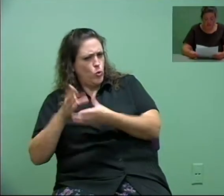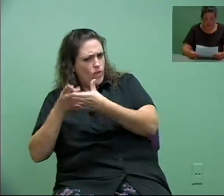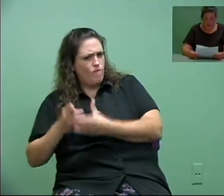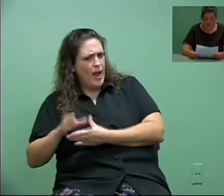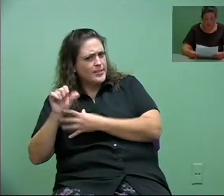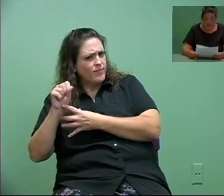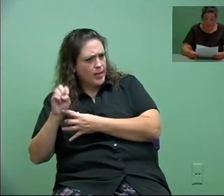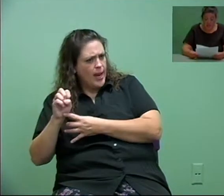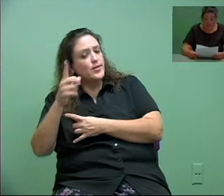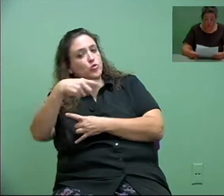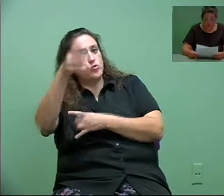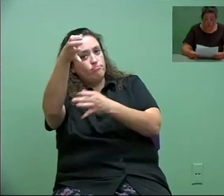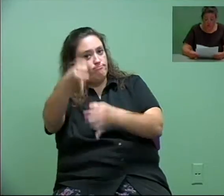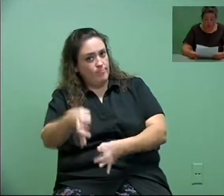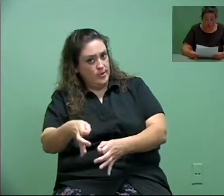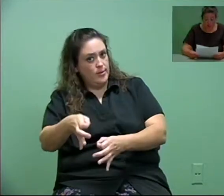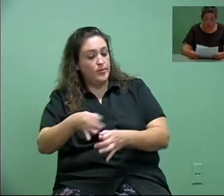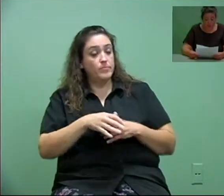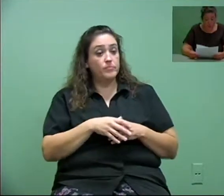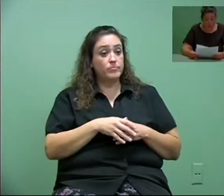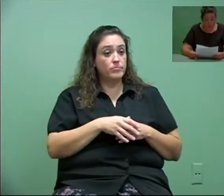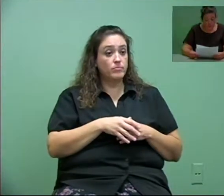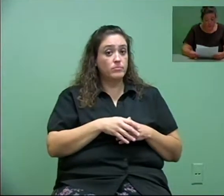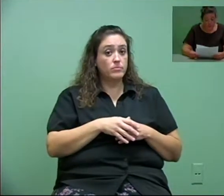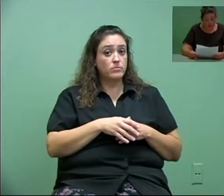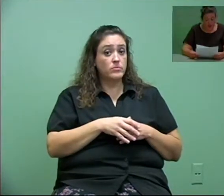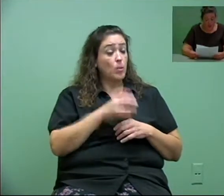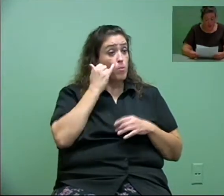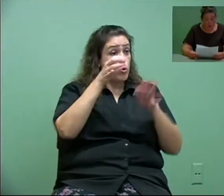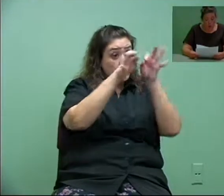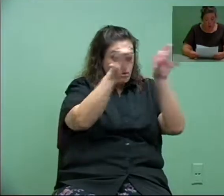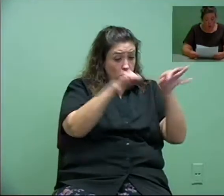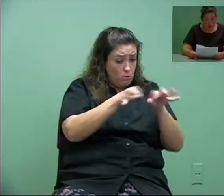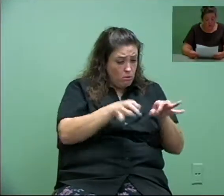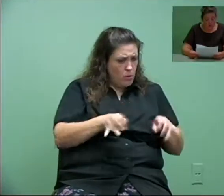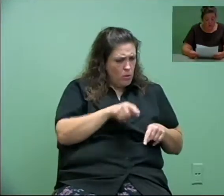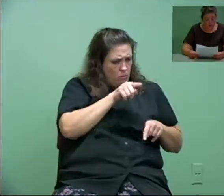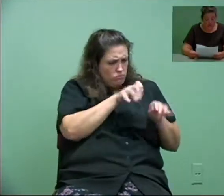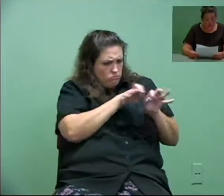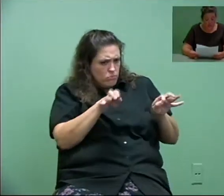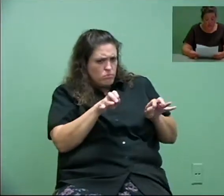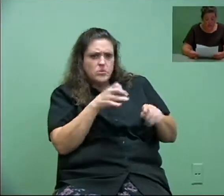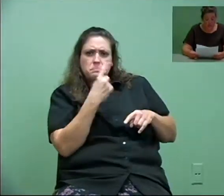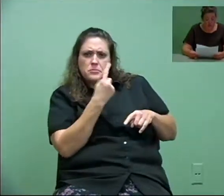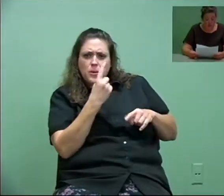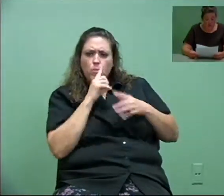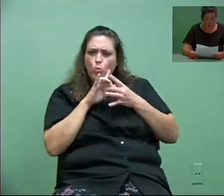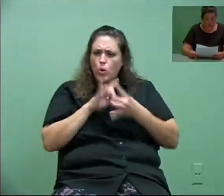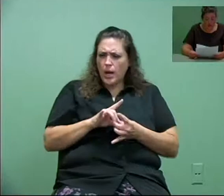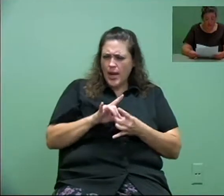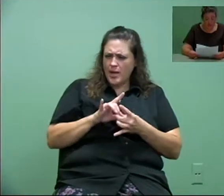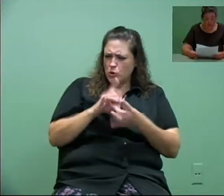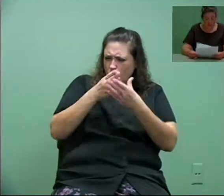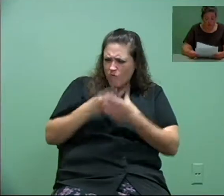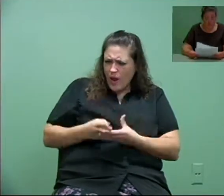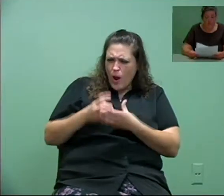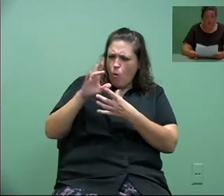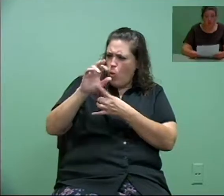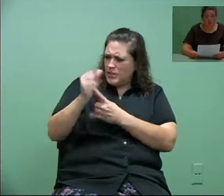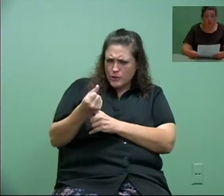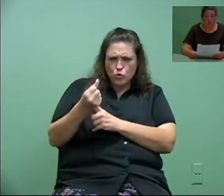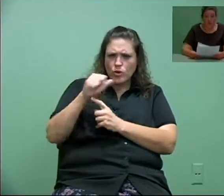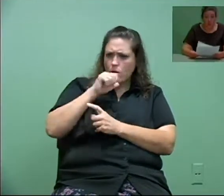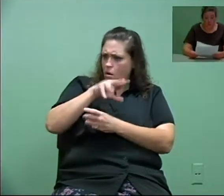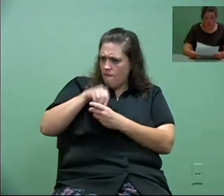case. If an instruction applies only to facts or circumstances you find do not exist, you